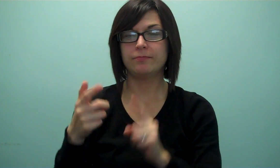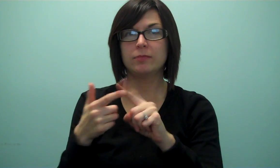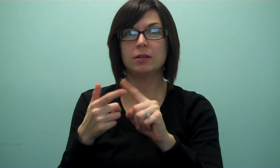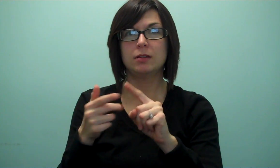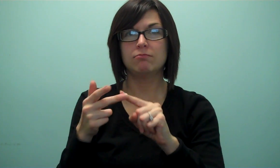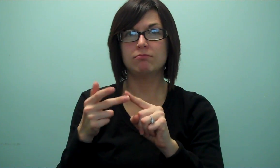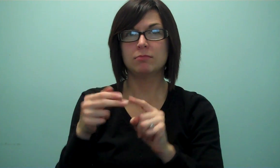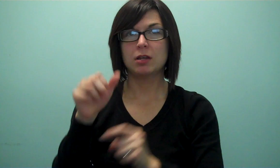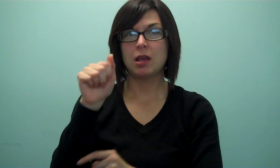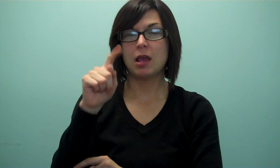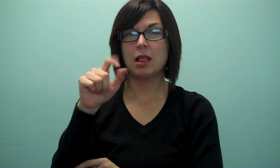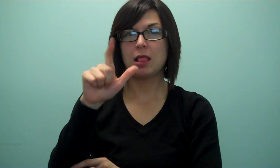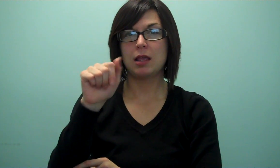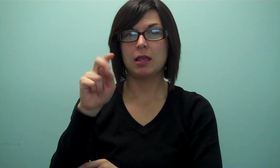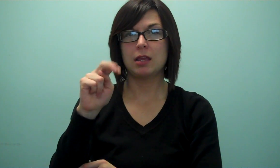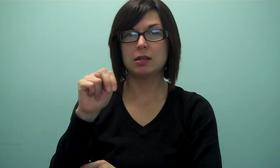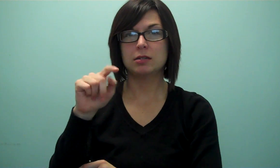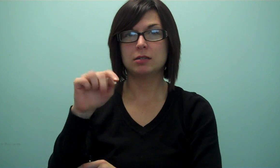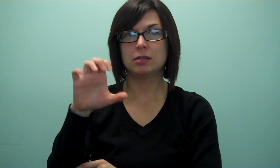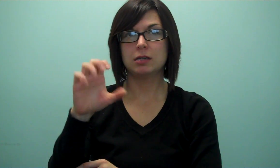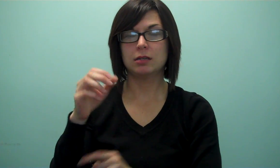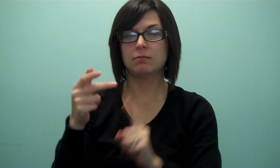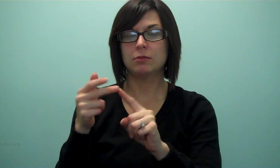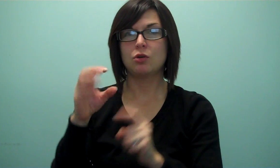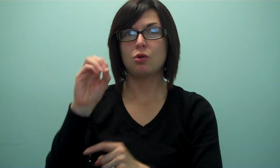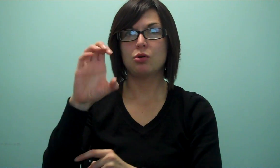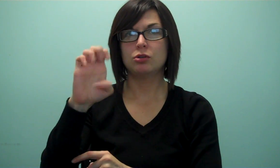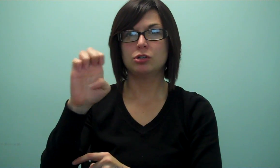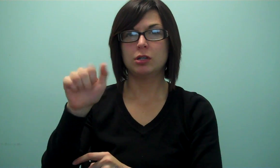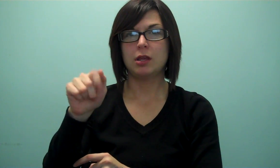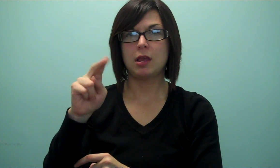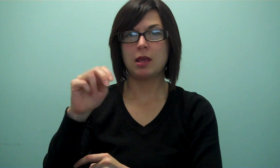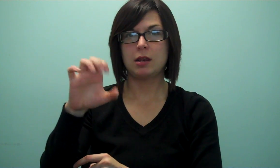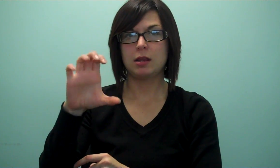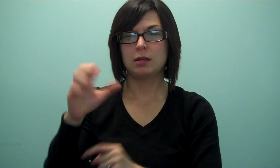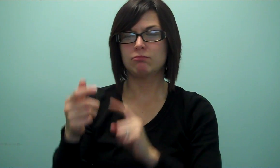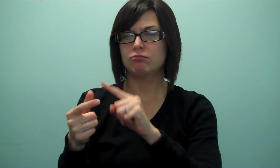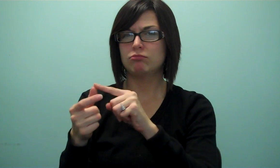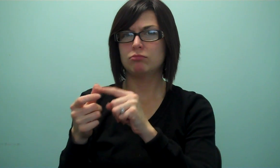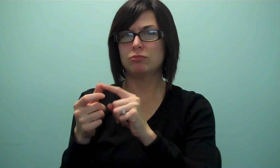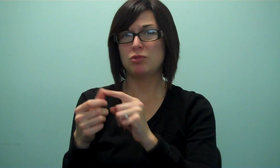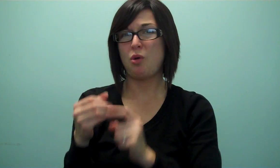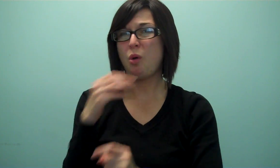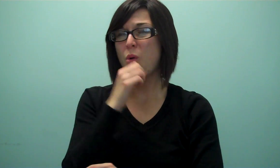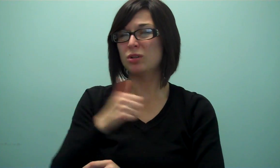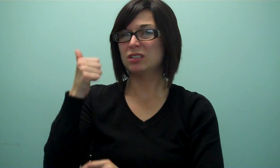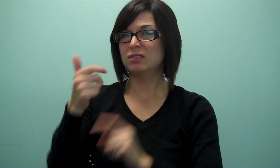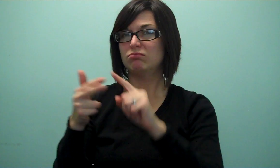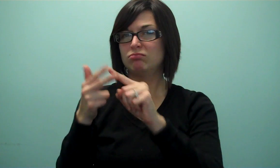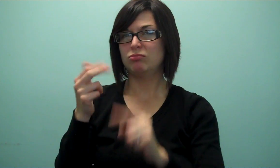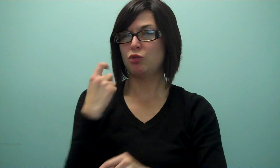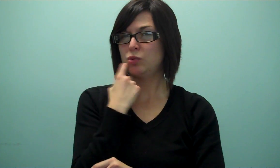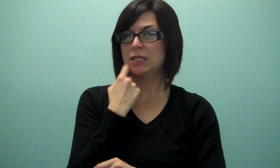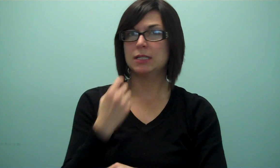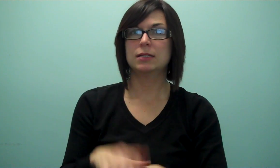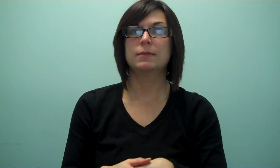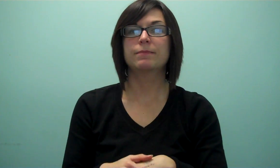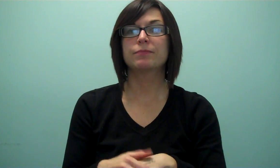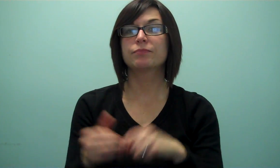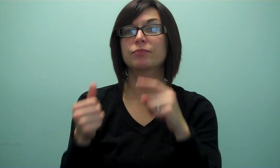theory. There are others, but these are the three that we're going to cover today. The most commonly held is the Bering land bridge theory. This